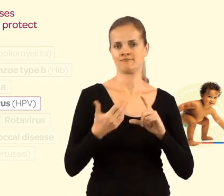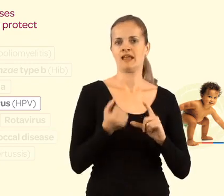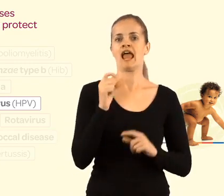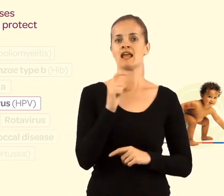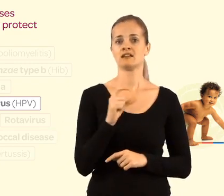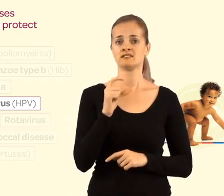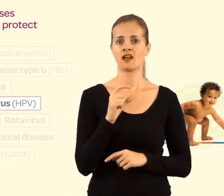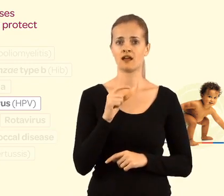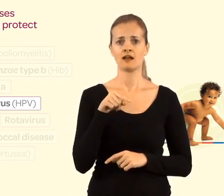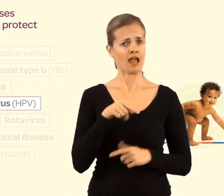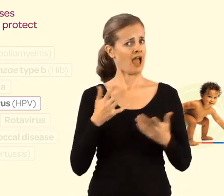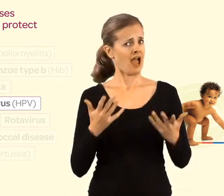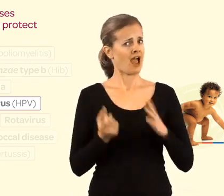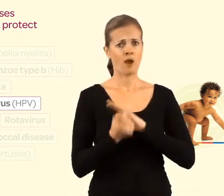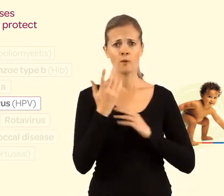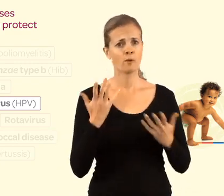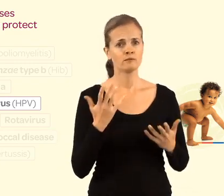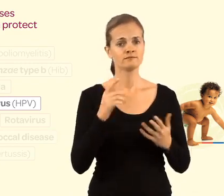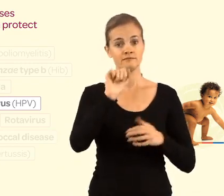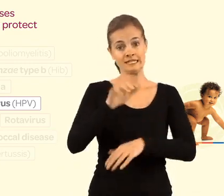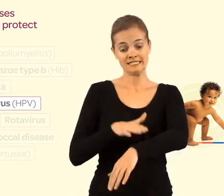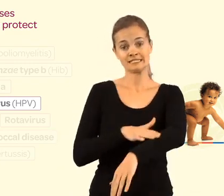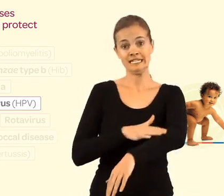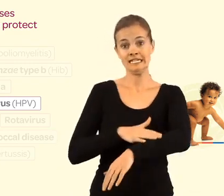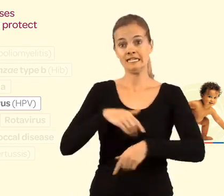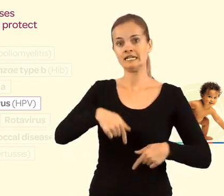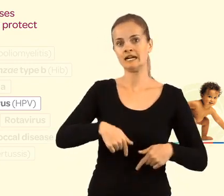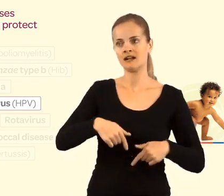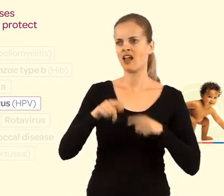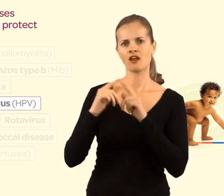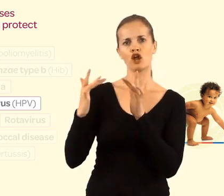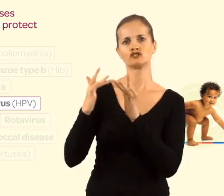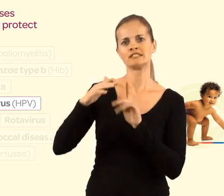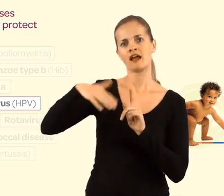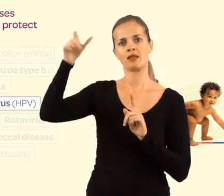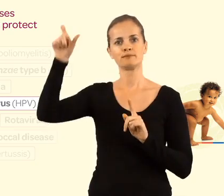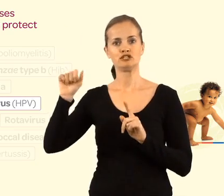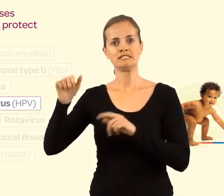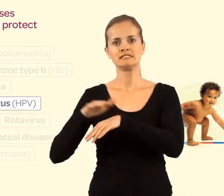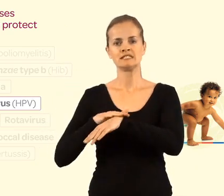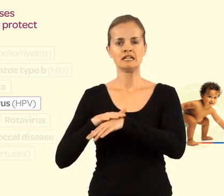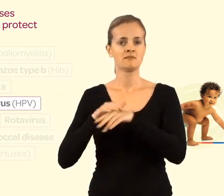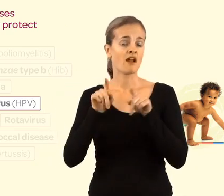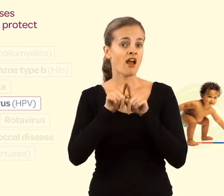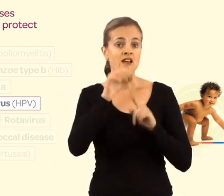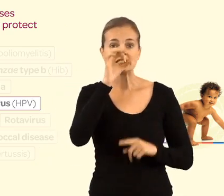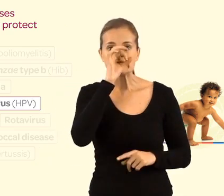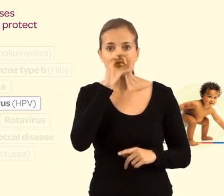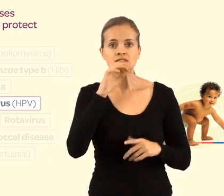almost all adult New Zealanders are exposed to at some point. It can also cause genital